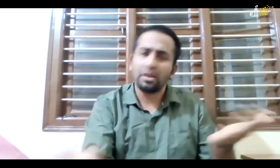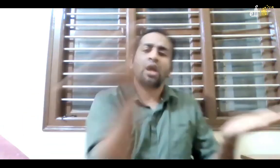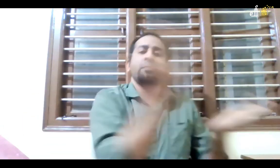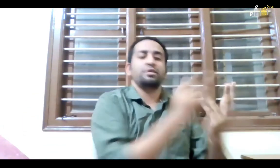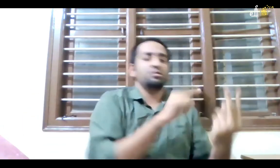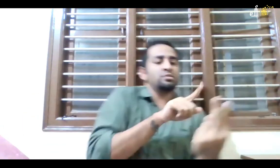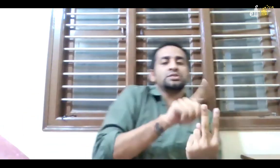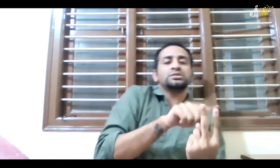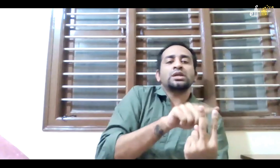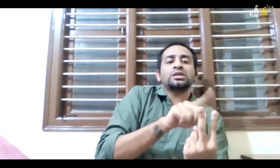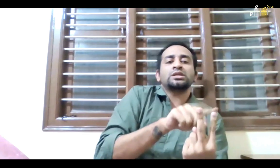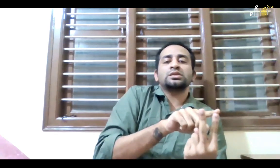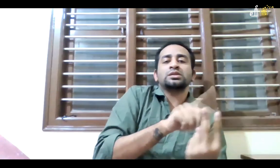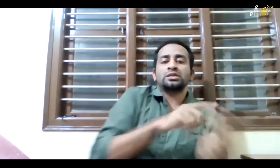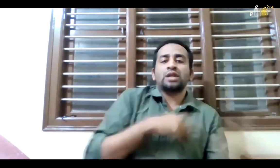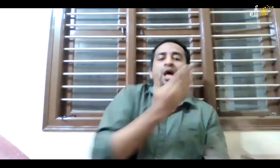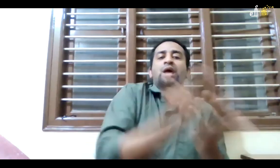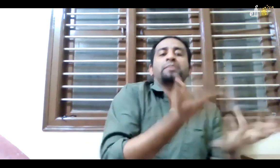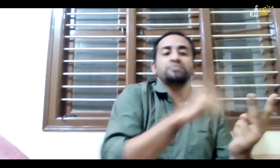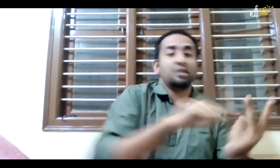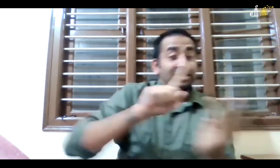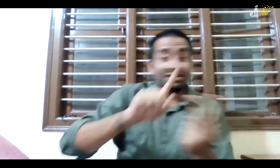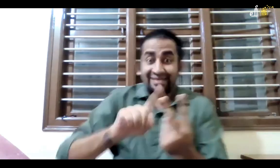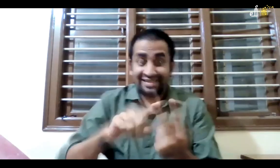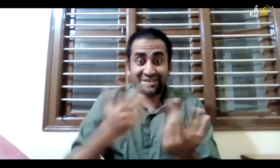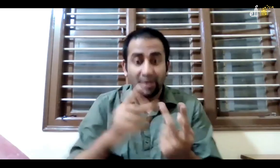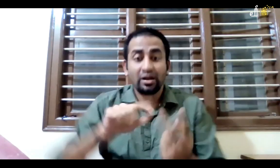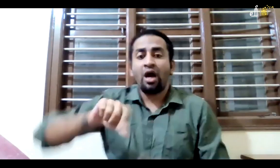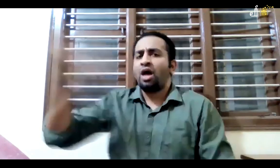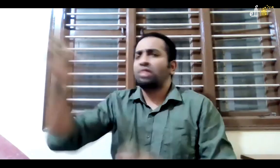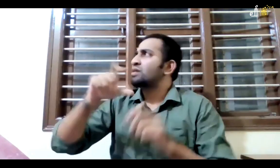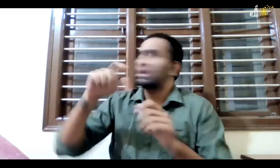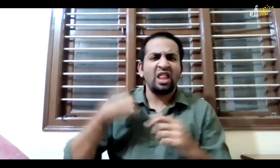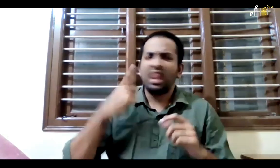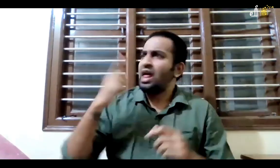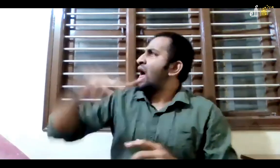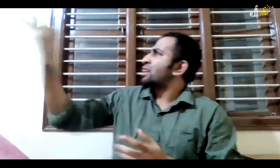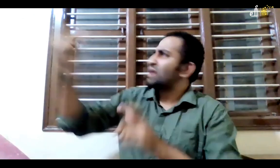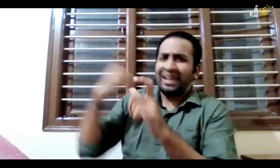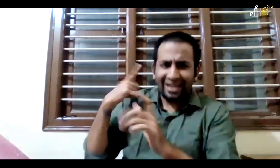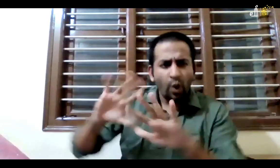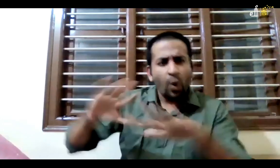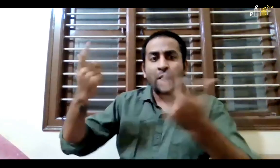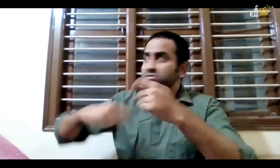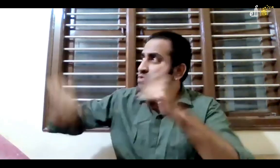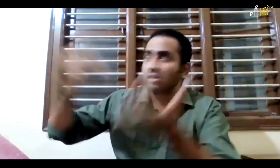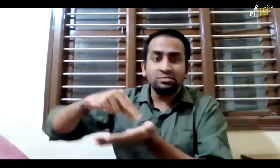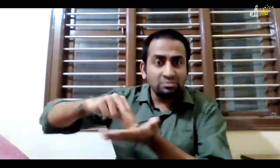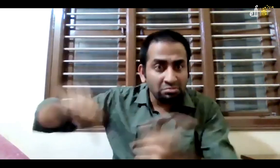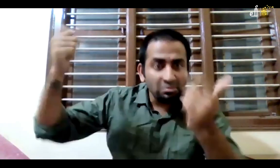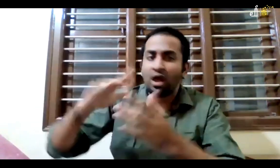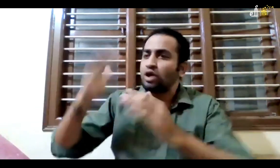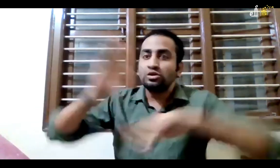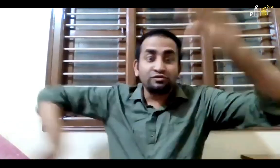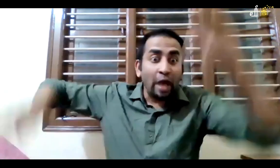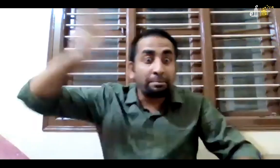of this web page. If you want to be a part of the whole deaf role models group, then you can definitely apply. And secondly, if you know of deaf